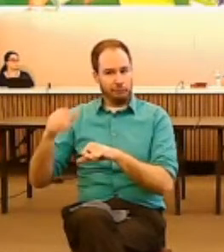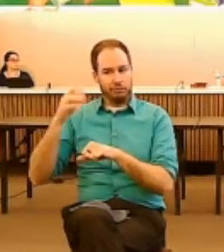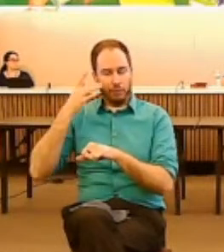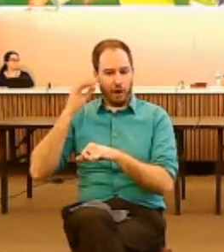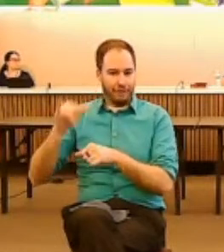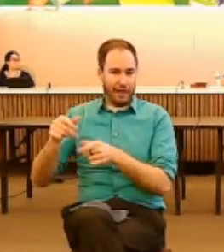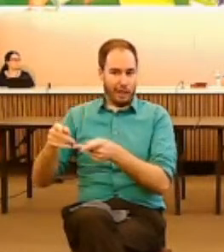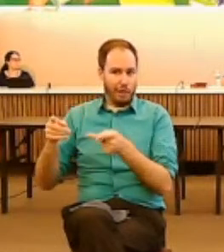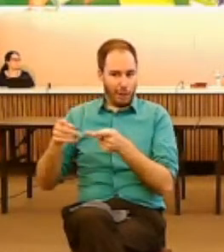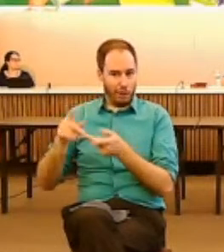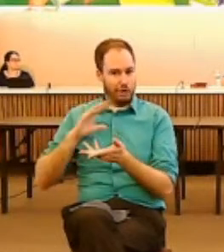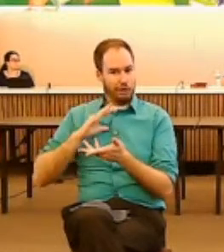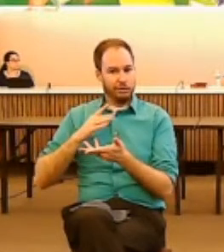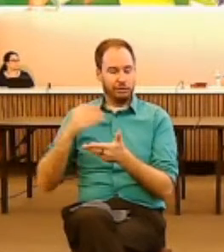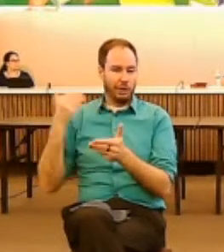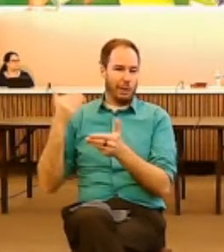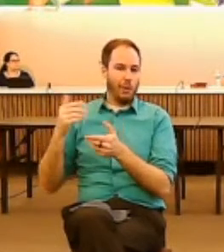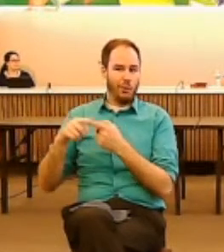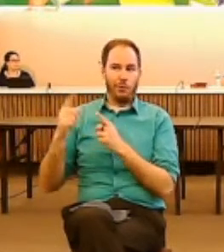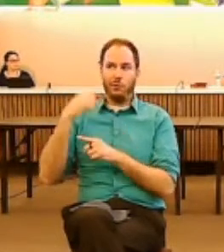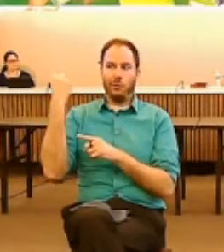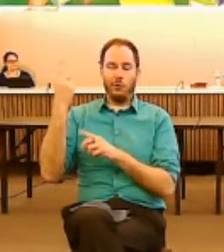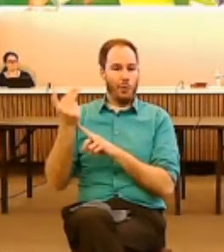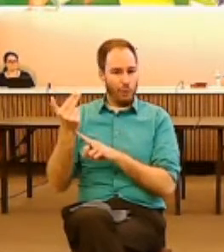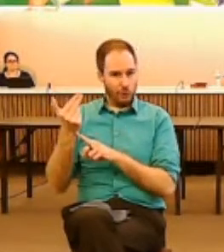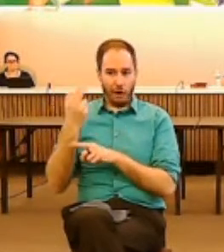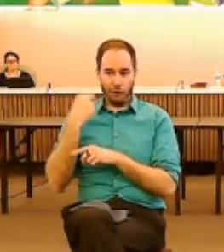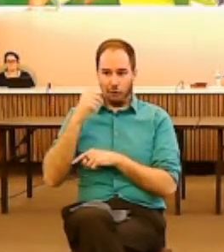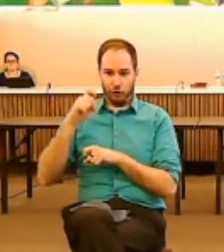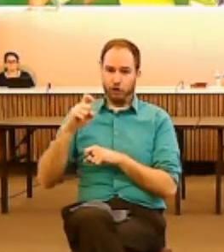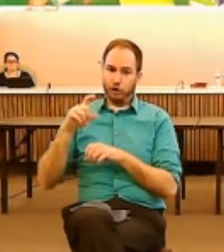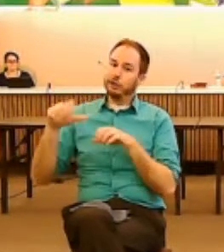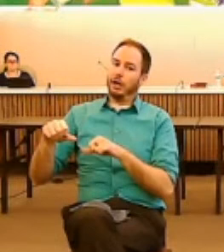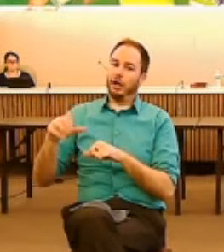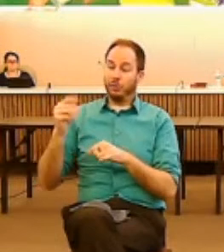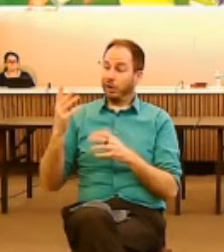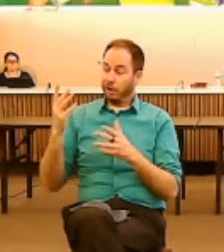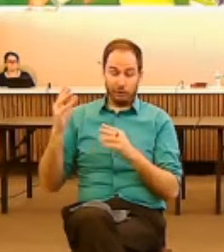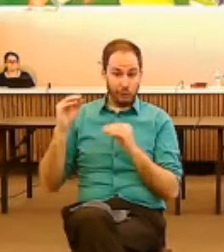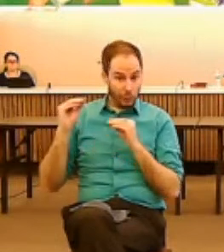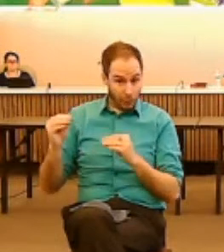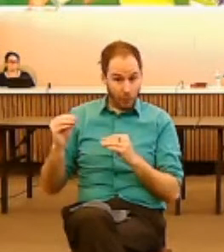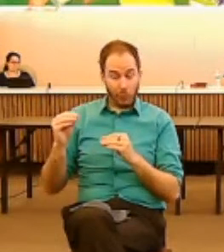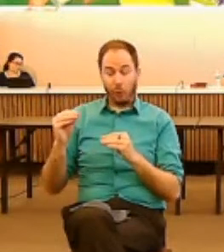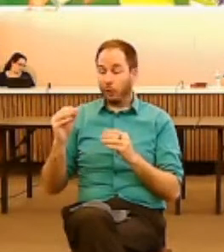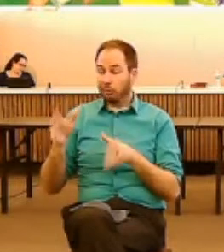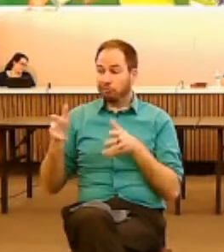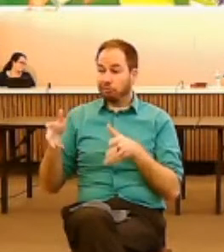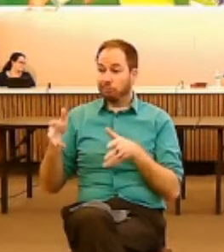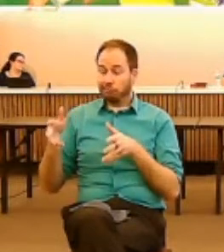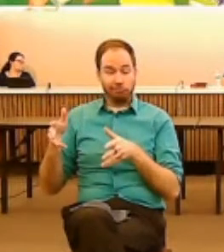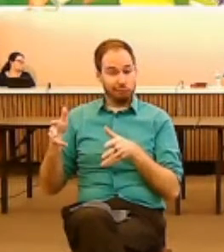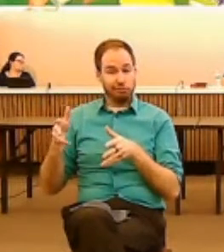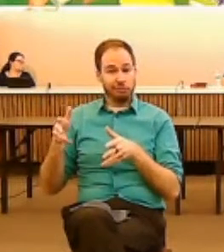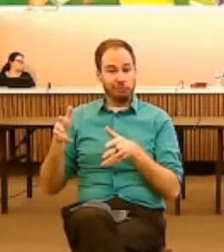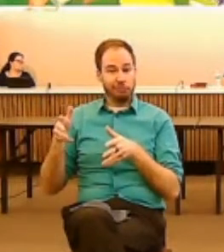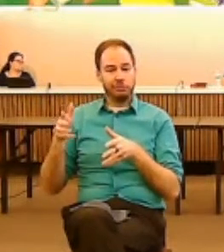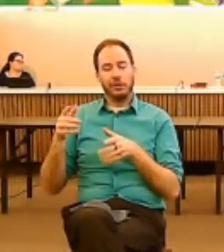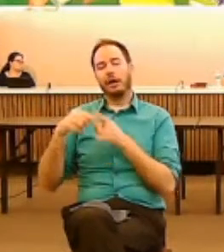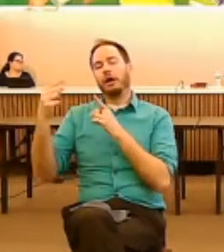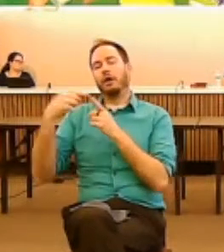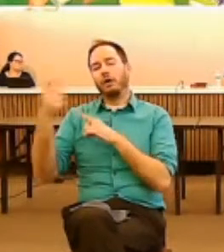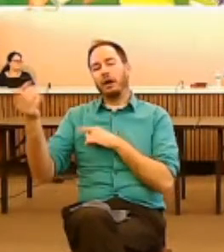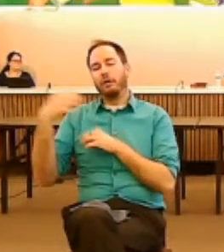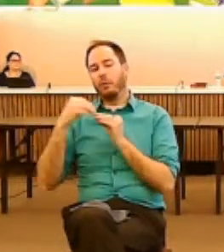of its location next to the hotel. But with that said, there's also a number of restaurants going in across the